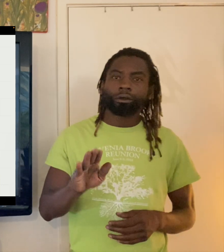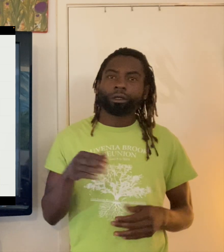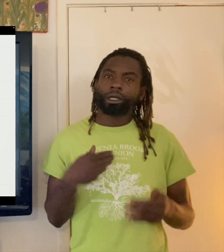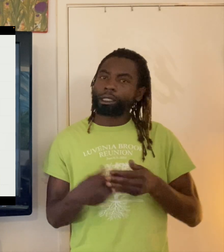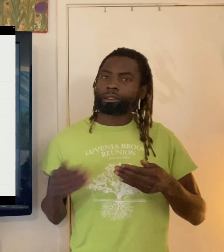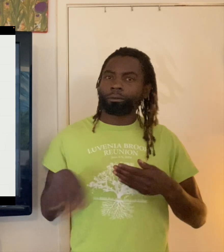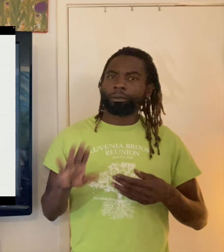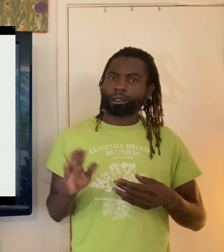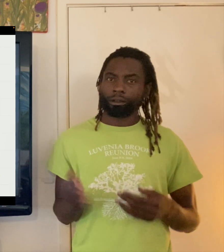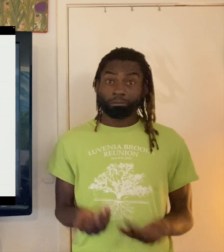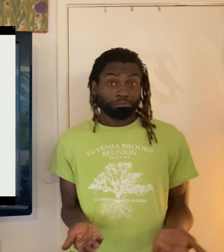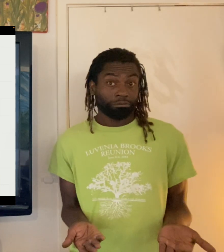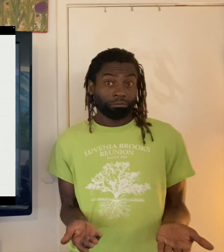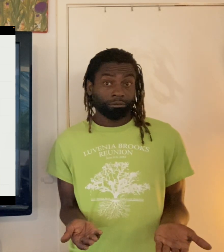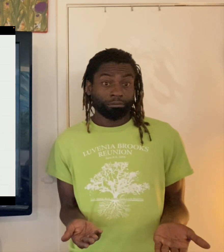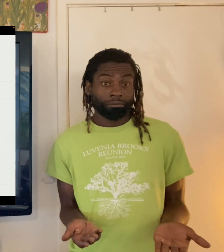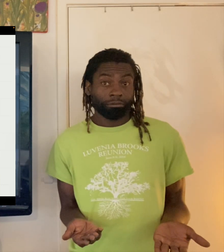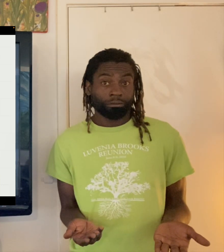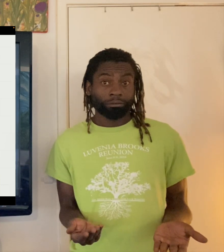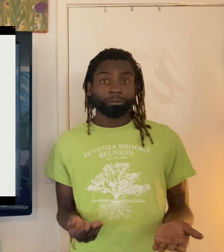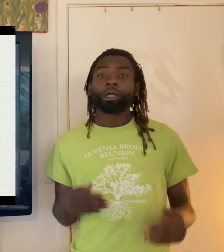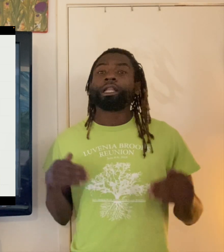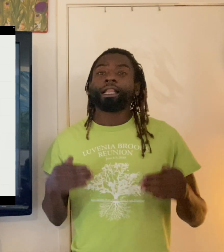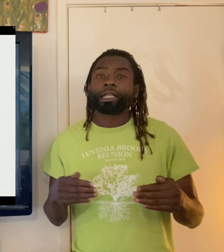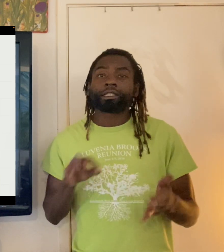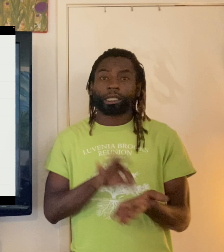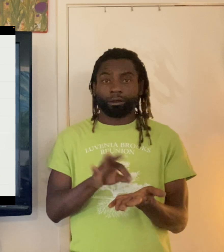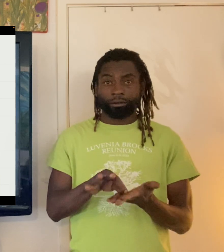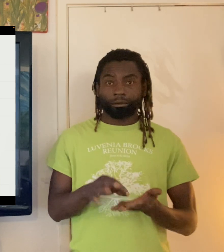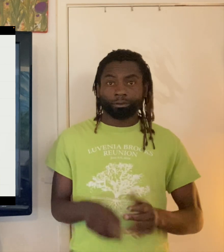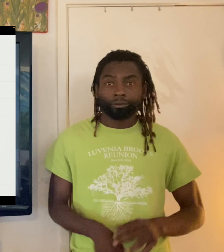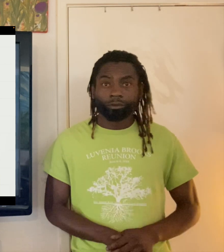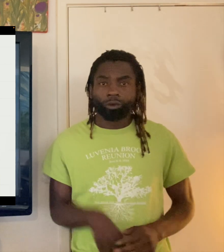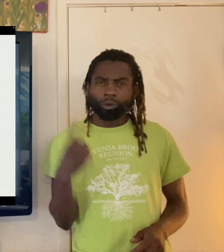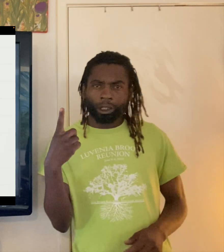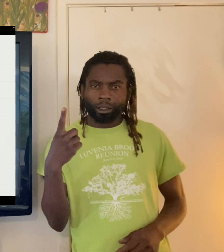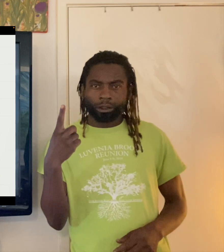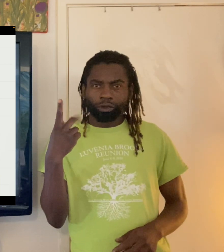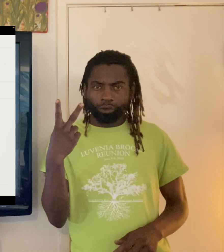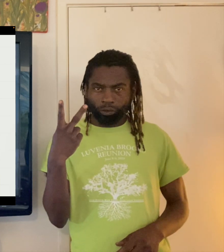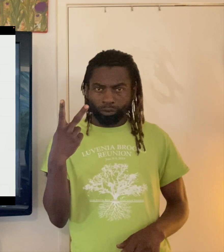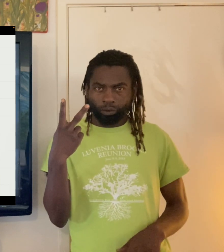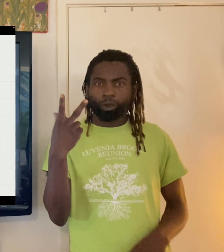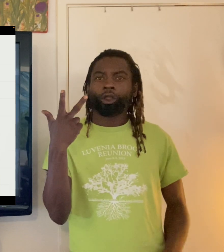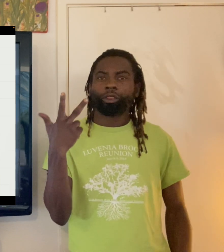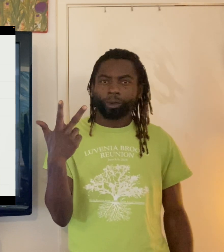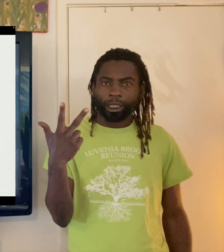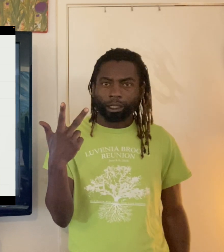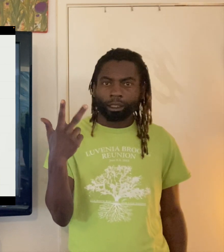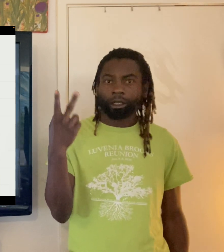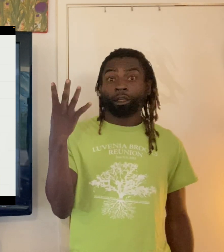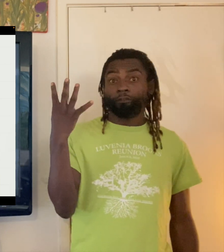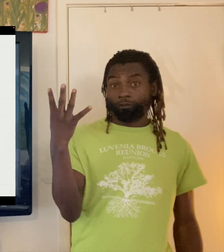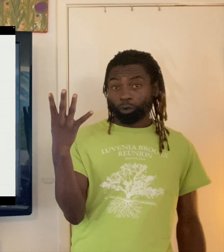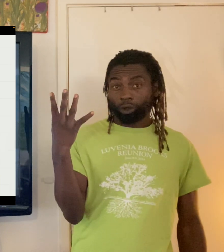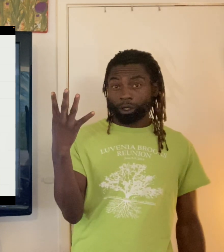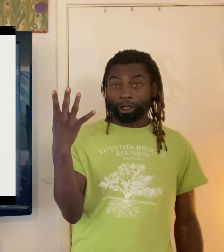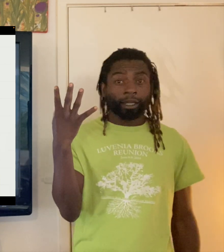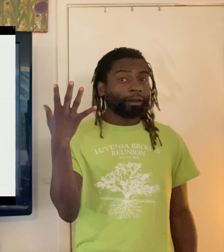of how many bananas there were? Let's count to find out. 1, 2,